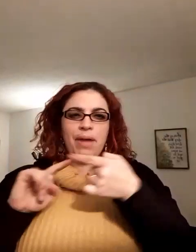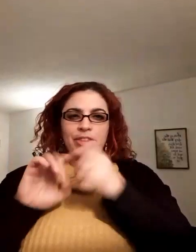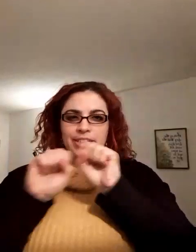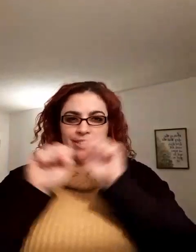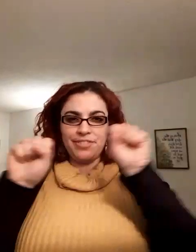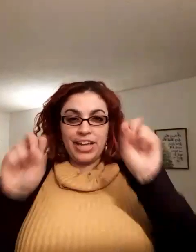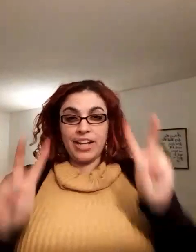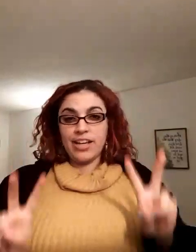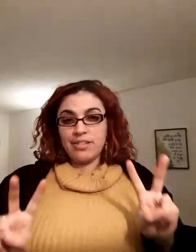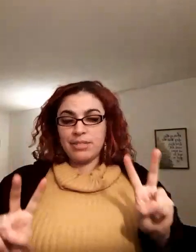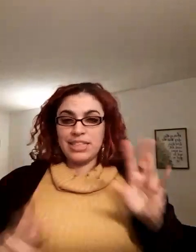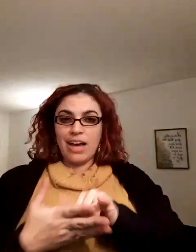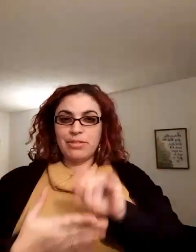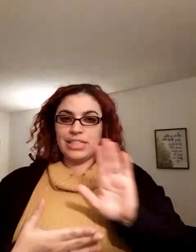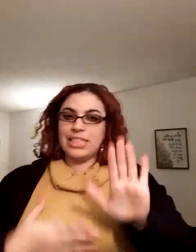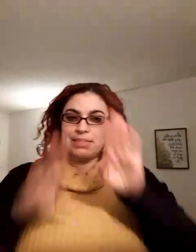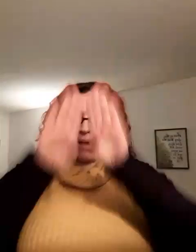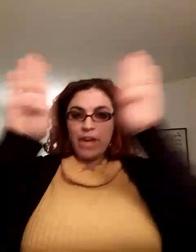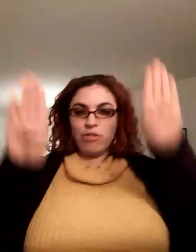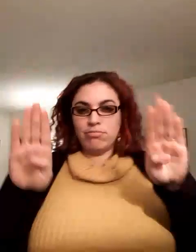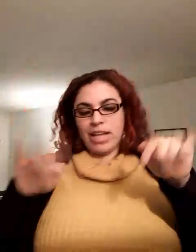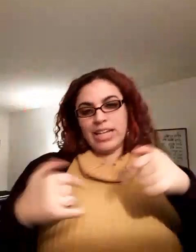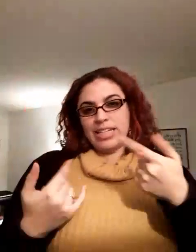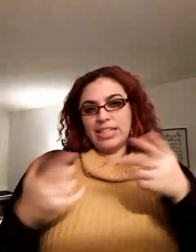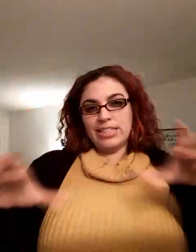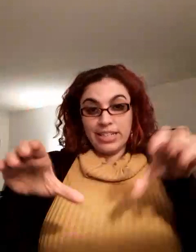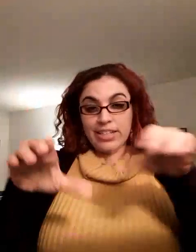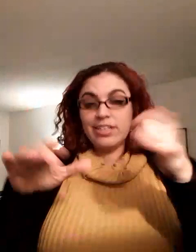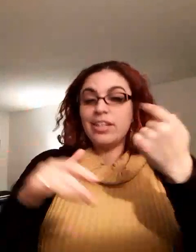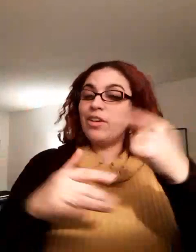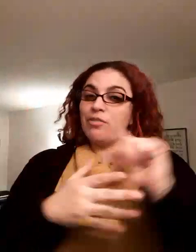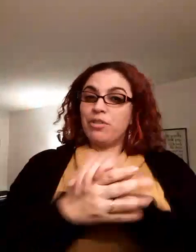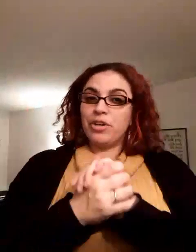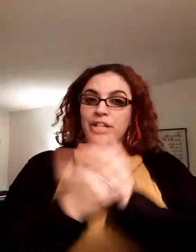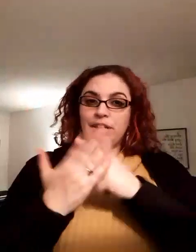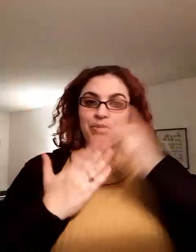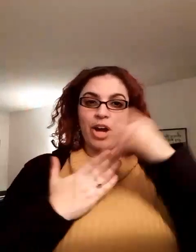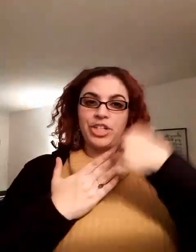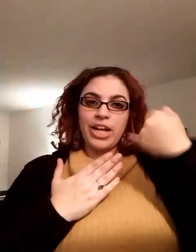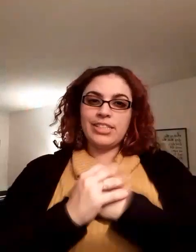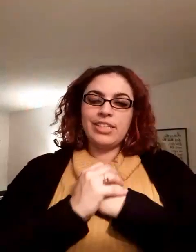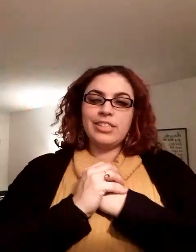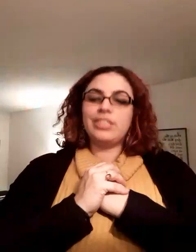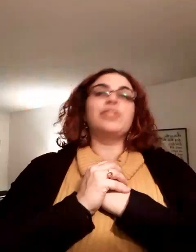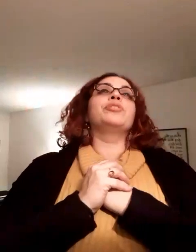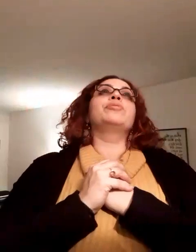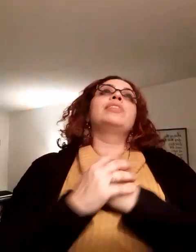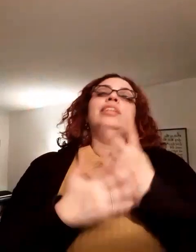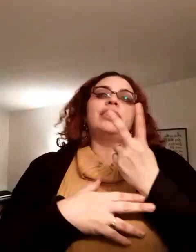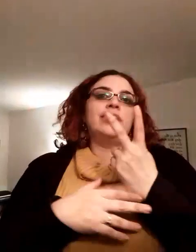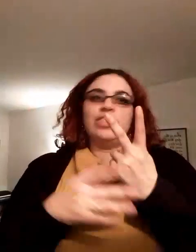about the savanna, because that was his biome that he did for the project. So just